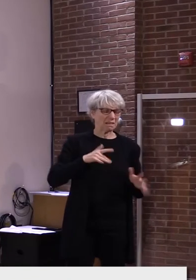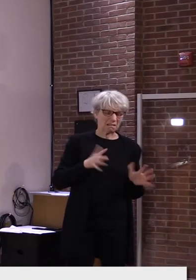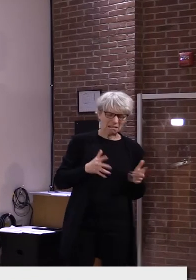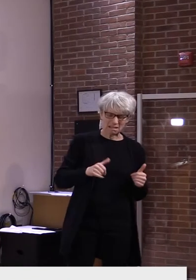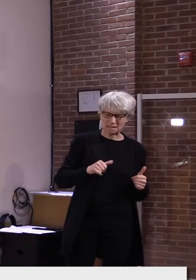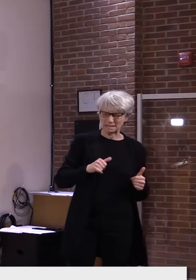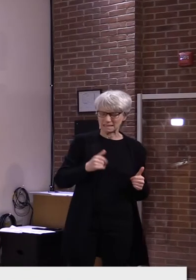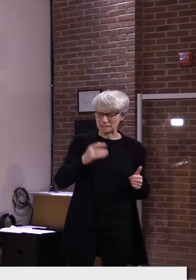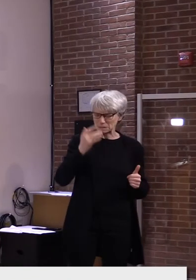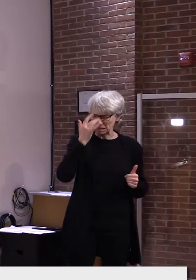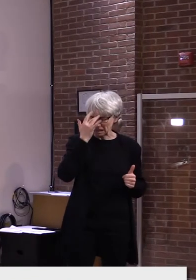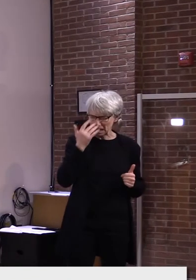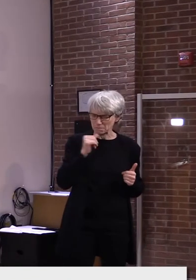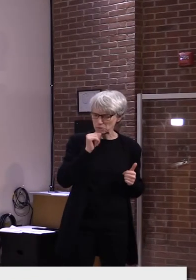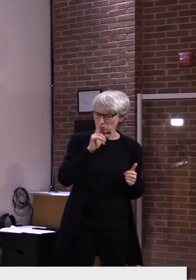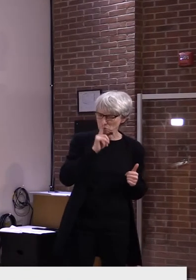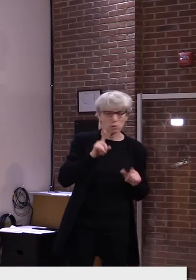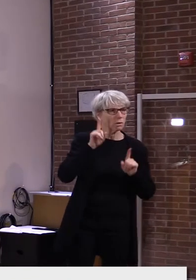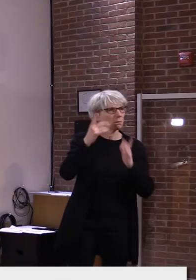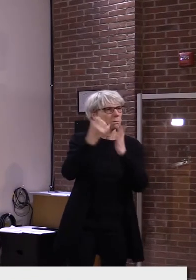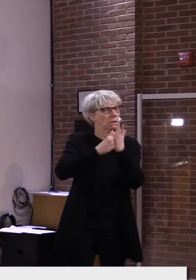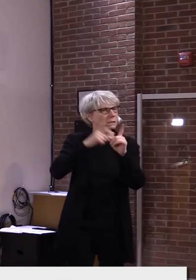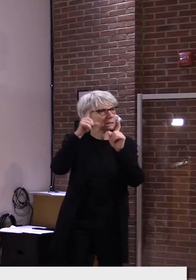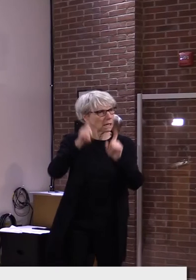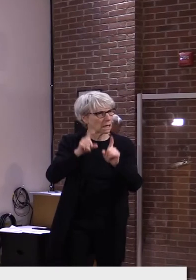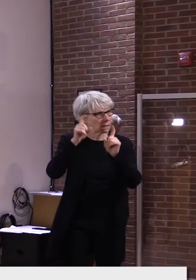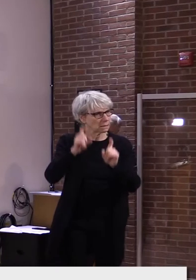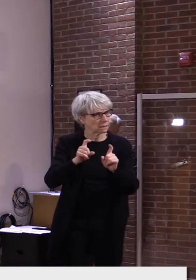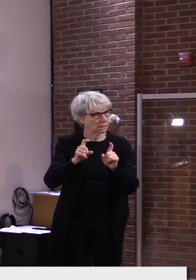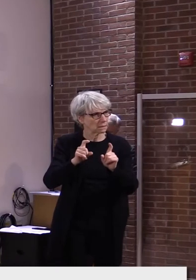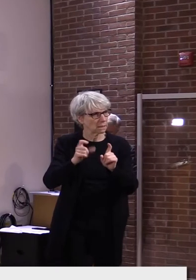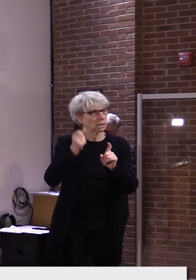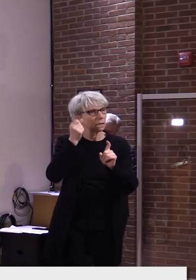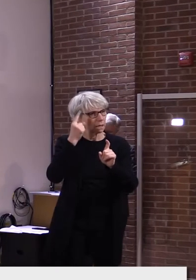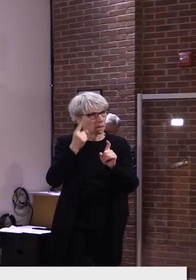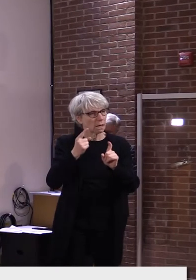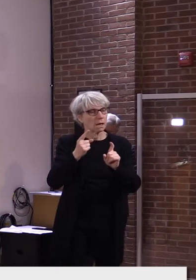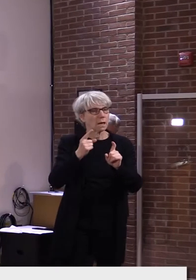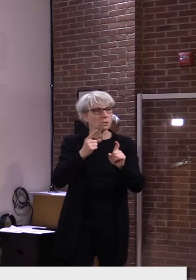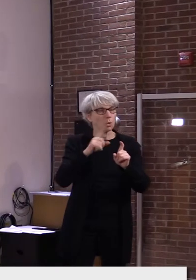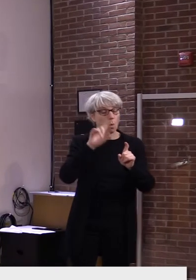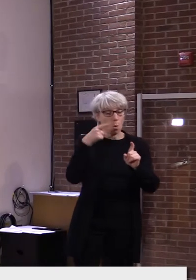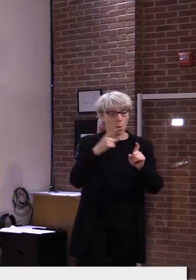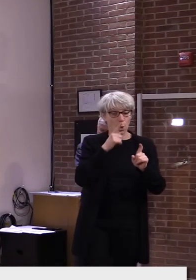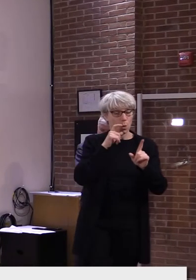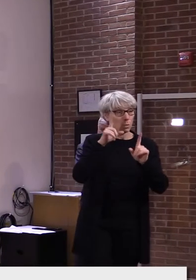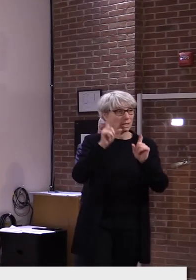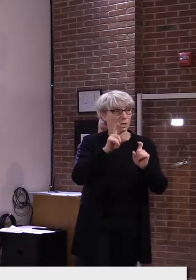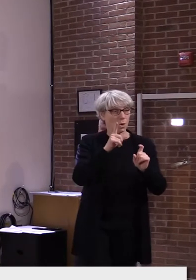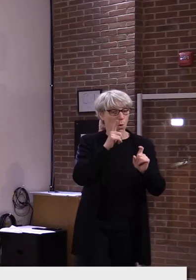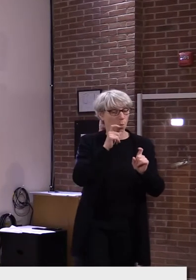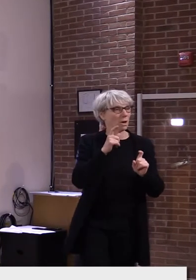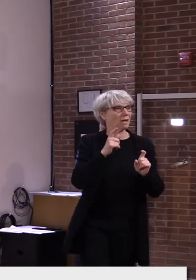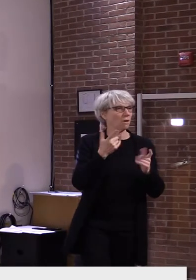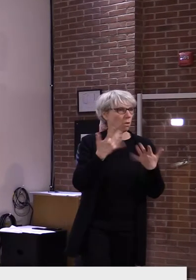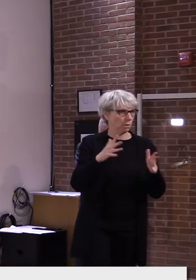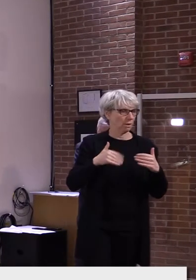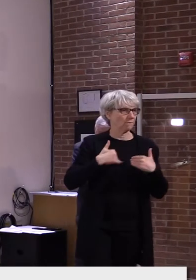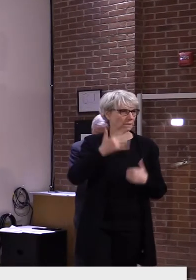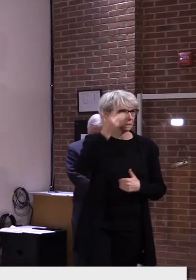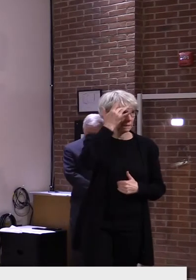and less of a tendency for people in a surveillance testing mode, because we've had so many people